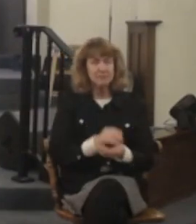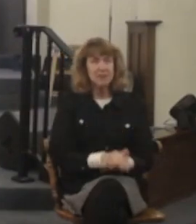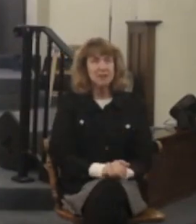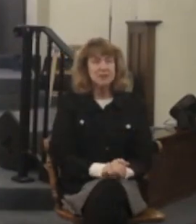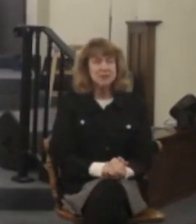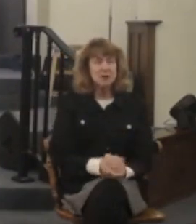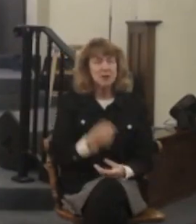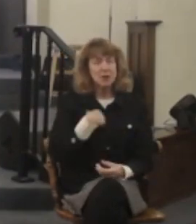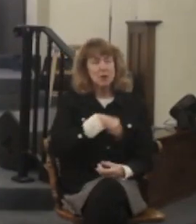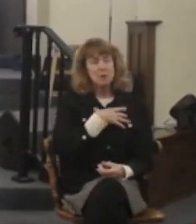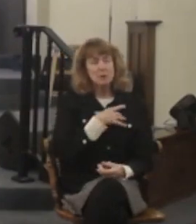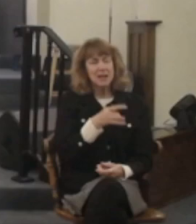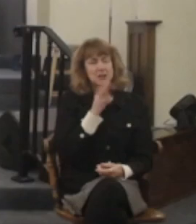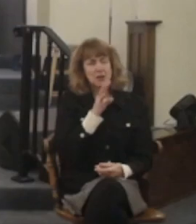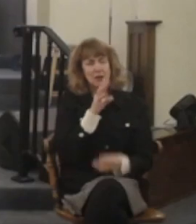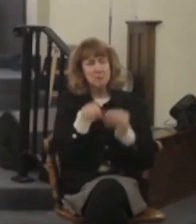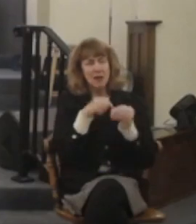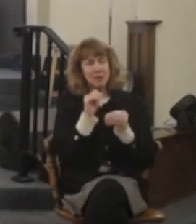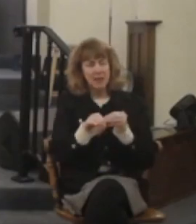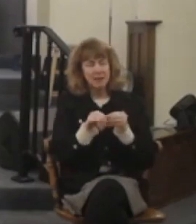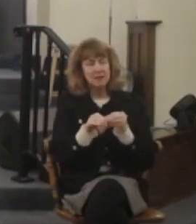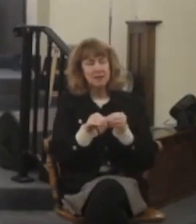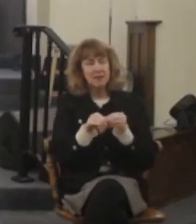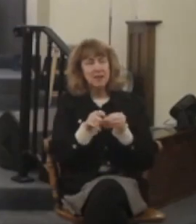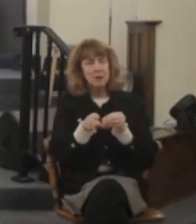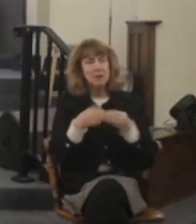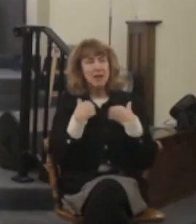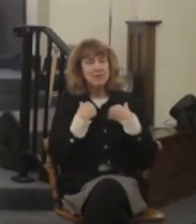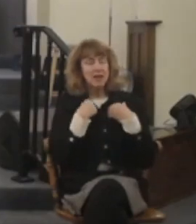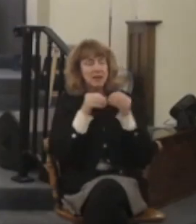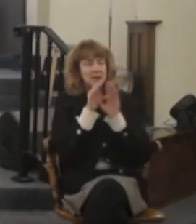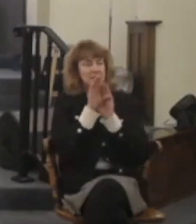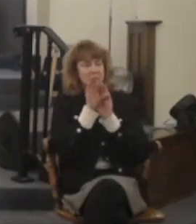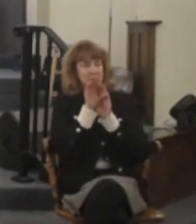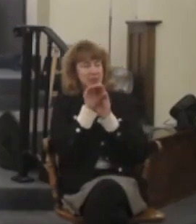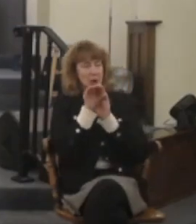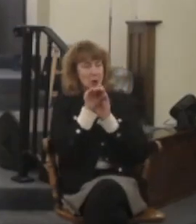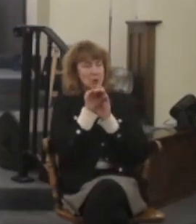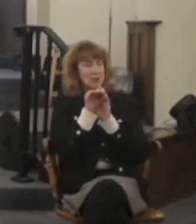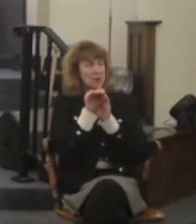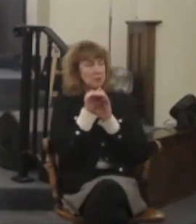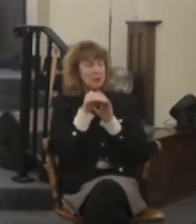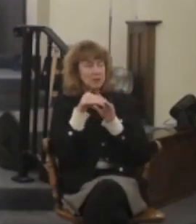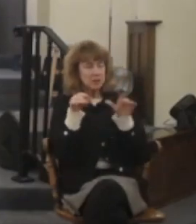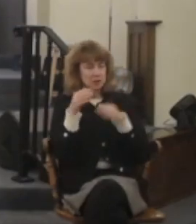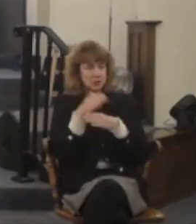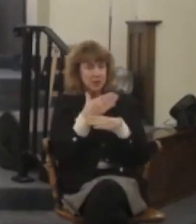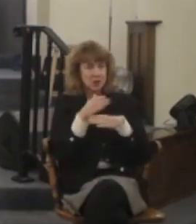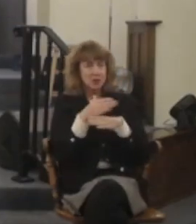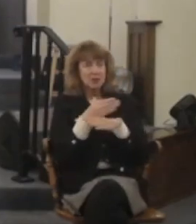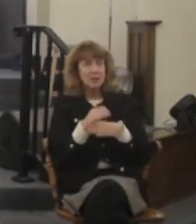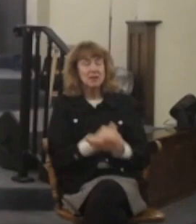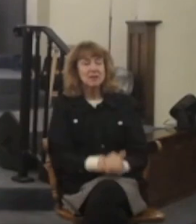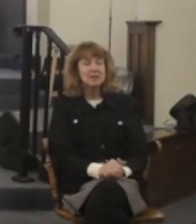I'd like to talk about that, and I have a video that we'll be playing. So here we go.